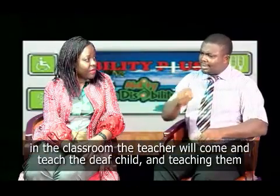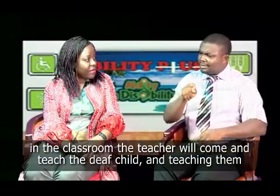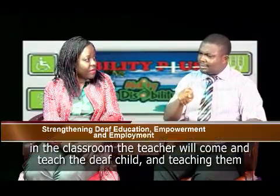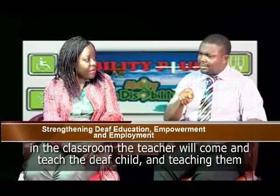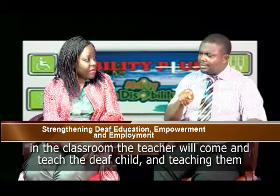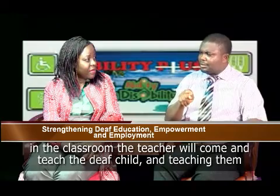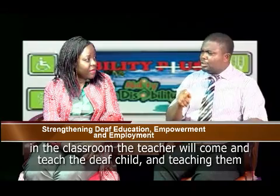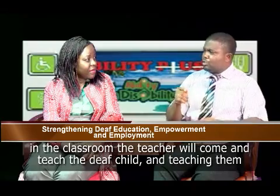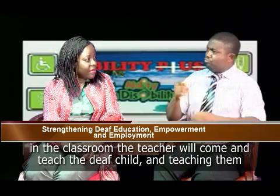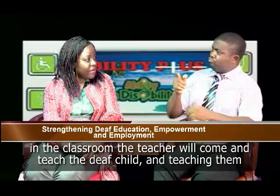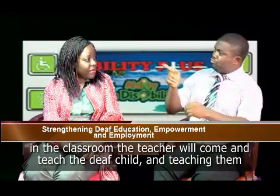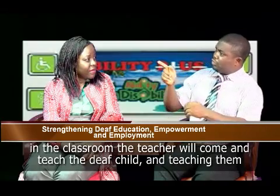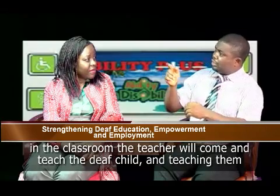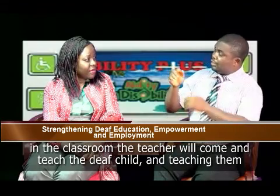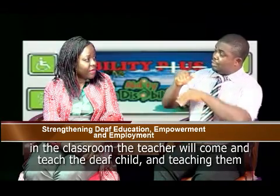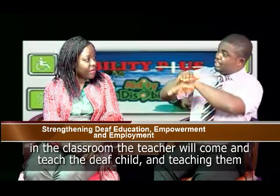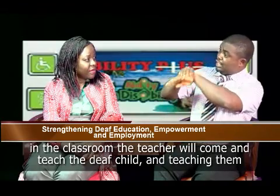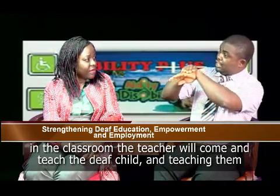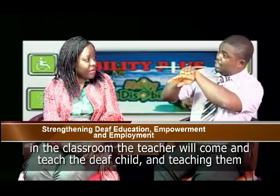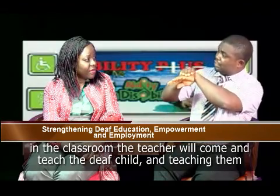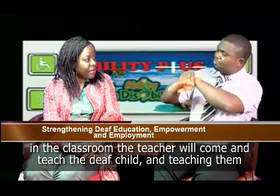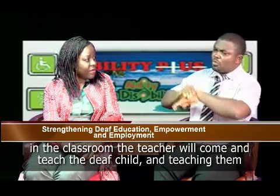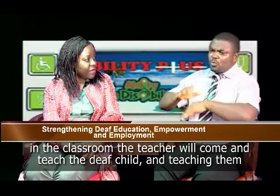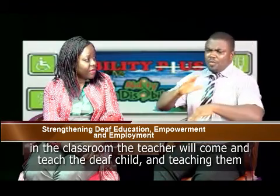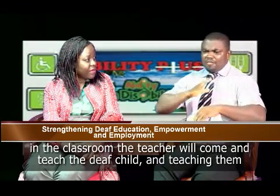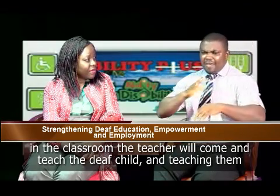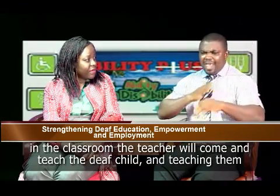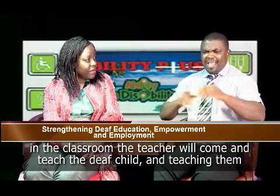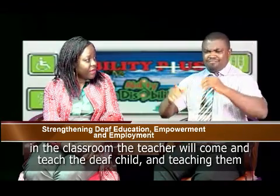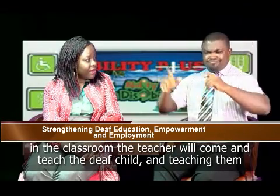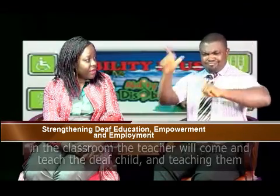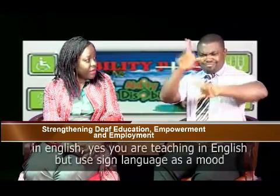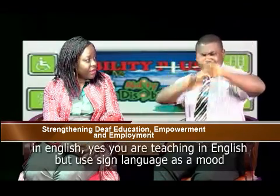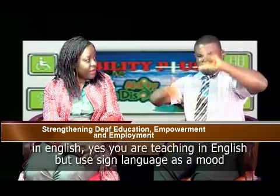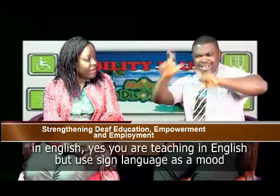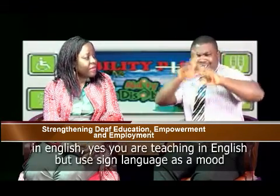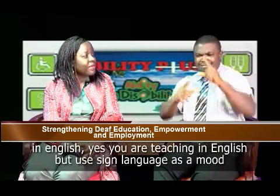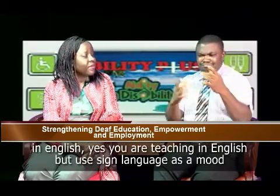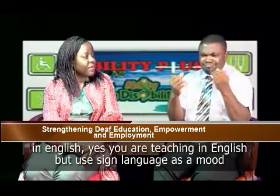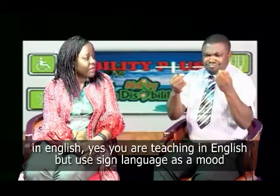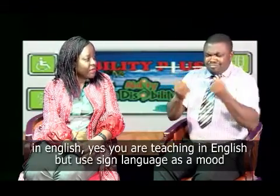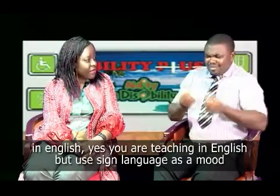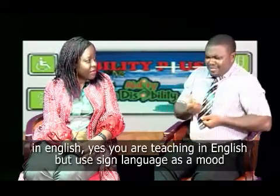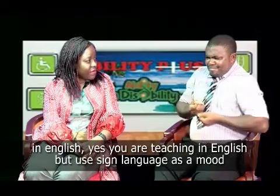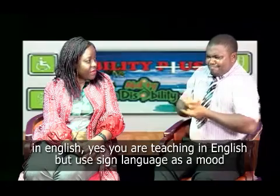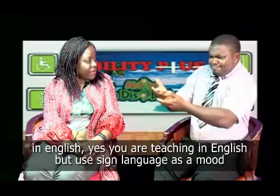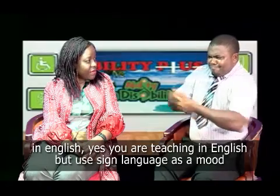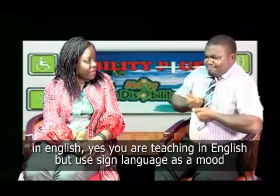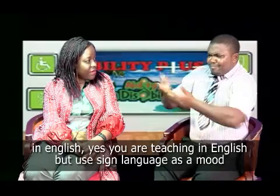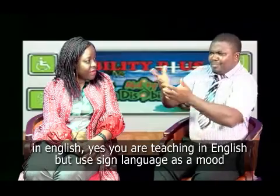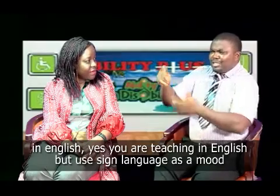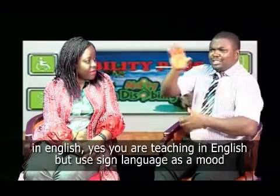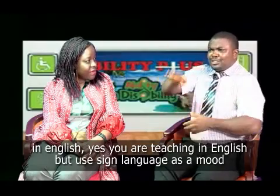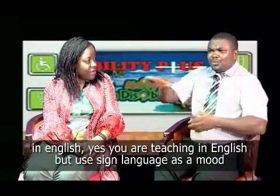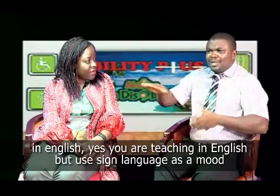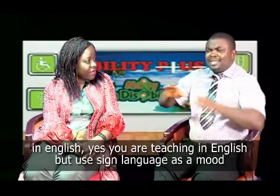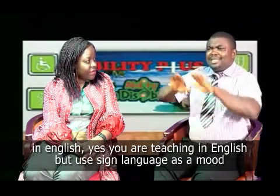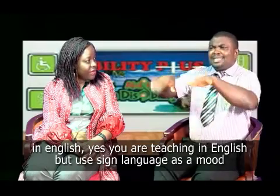and teach the deaf child and we are teaching them in English. Yes, you're teaching in English, but use sign language as a mode